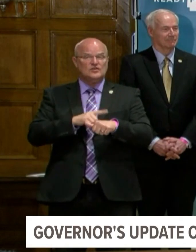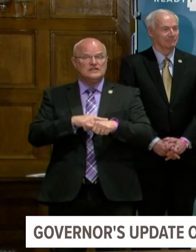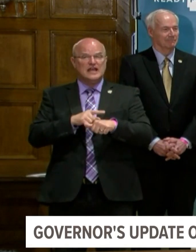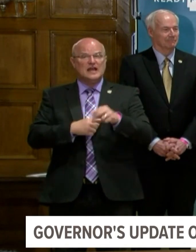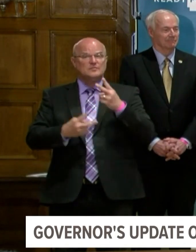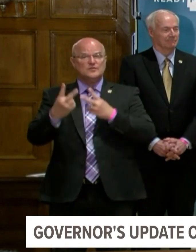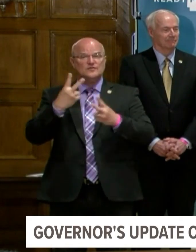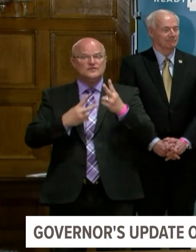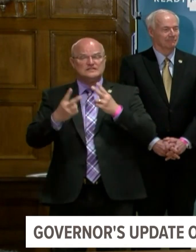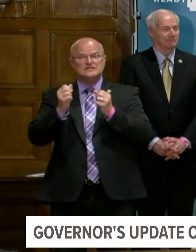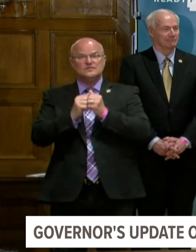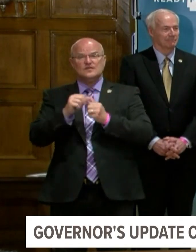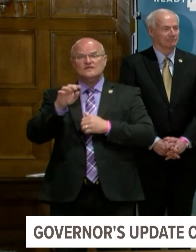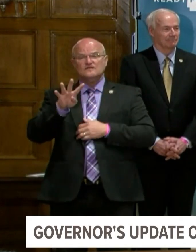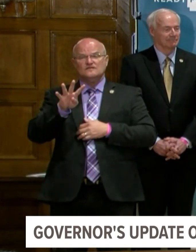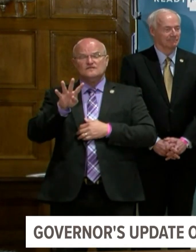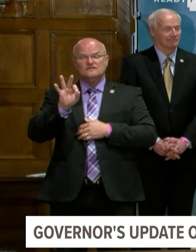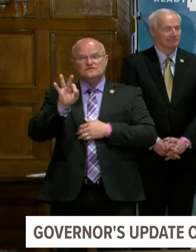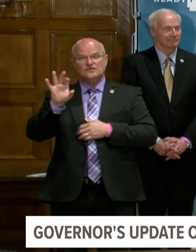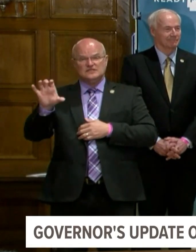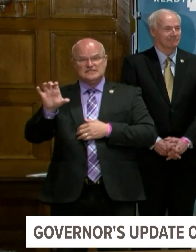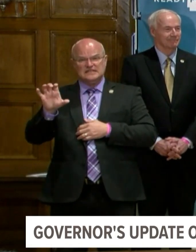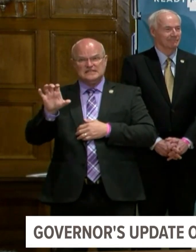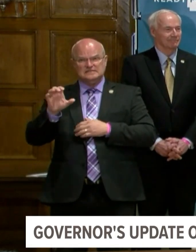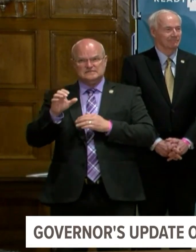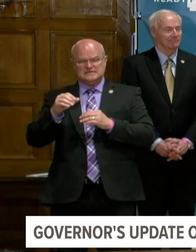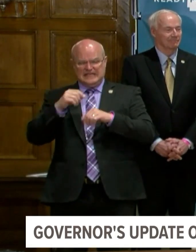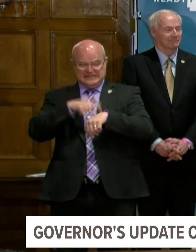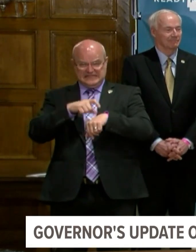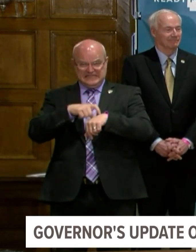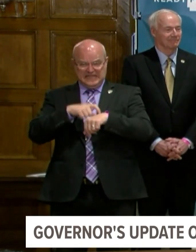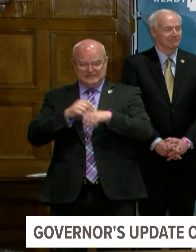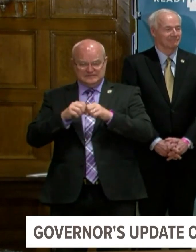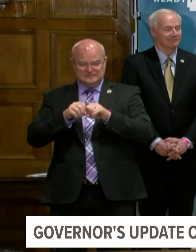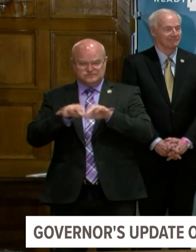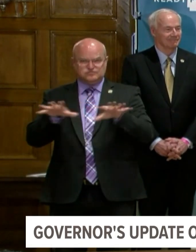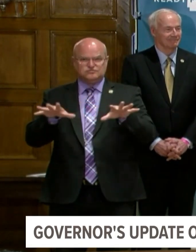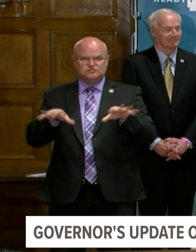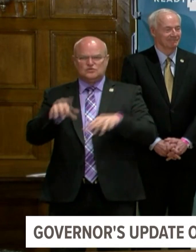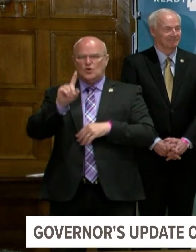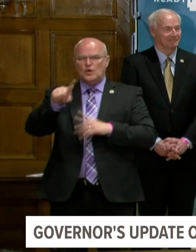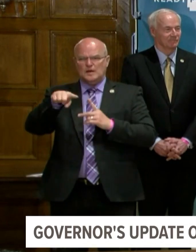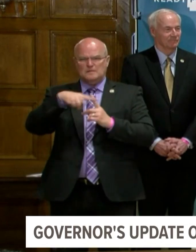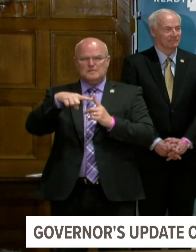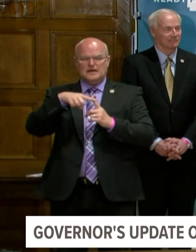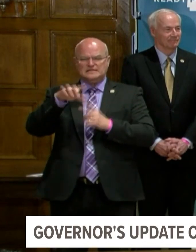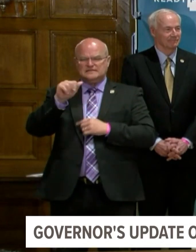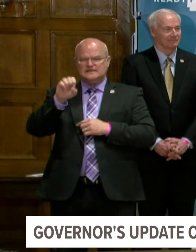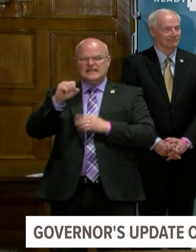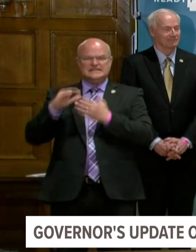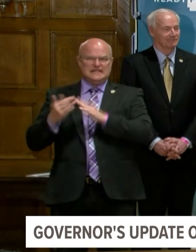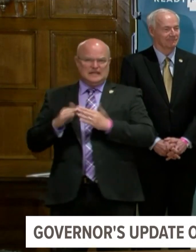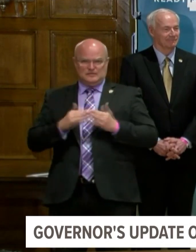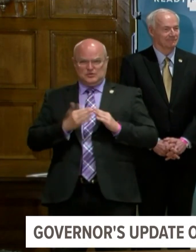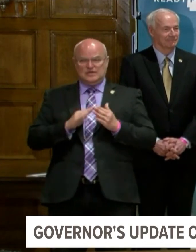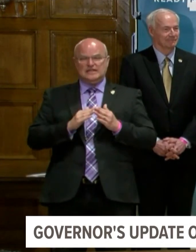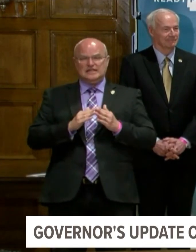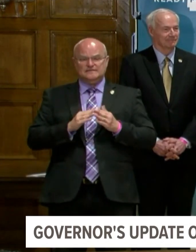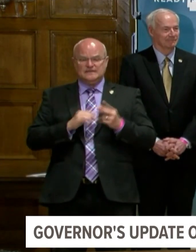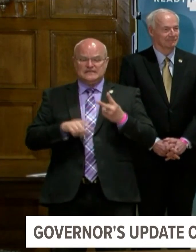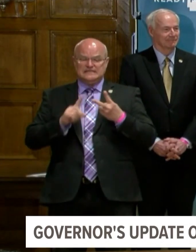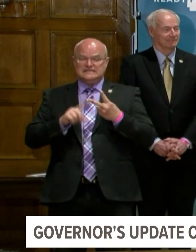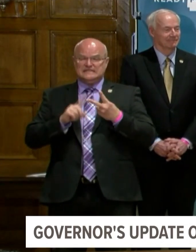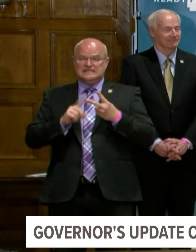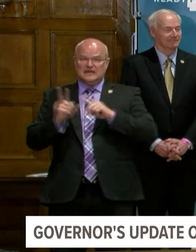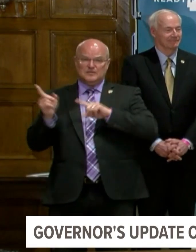that we visited Forest City, which was right at the time of the outbreak, there was 1 positive case in the community. The second